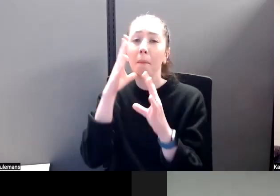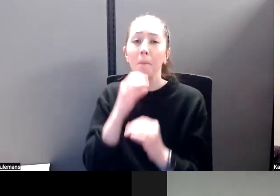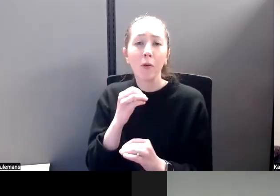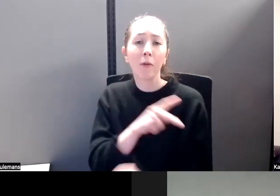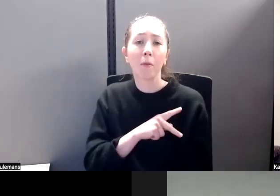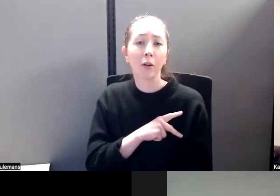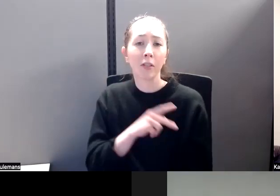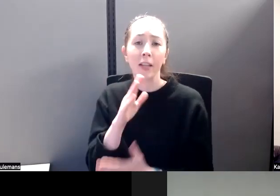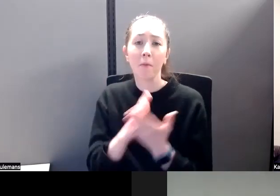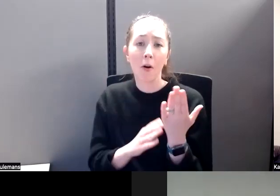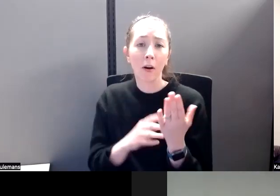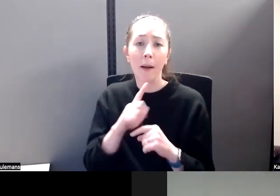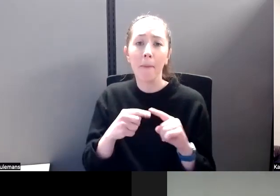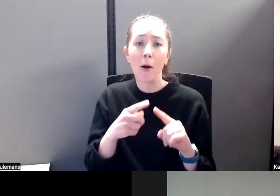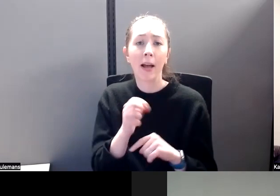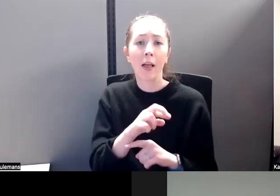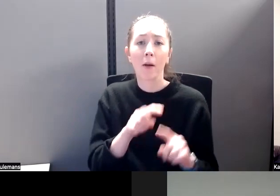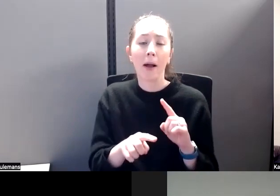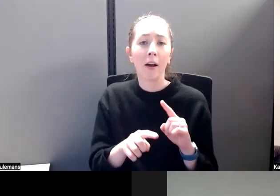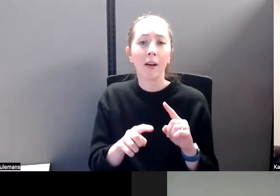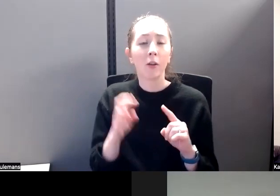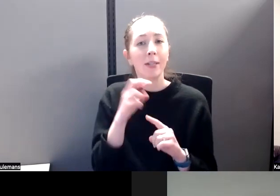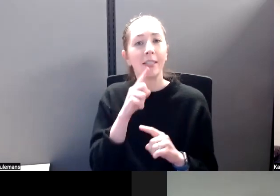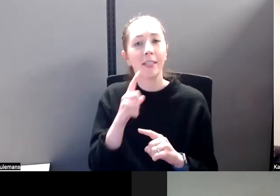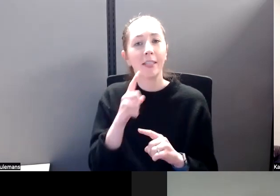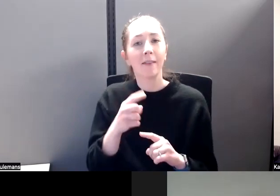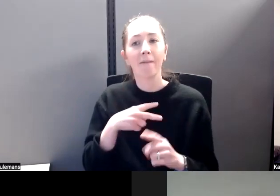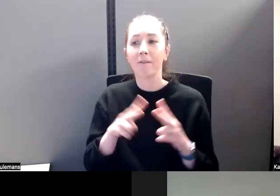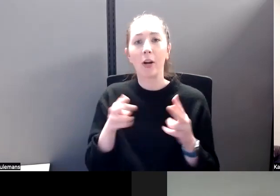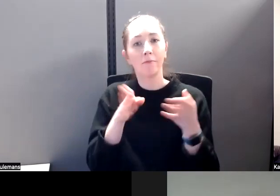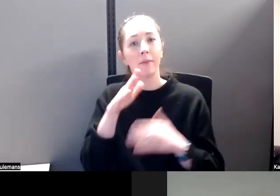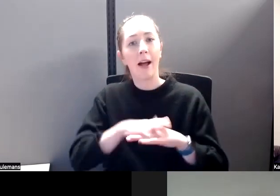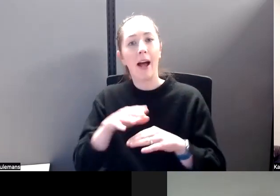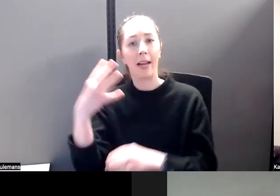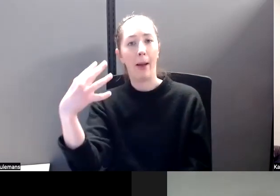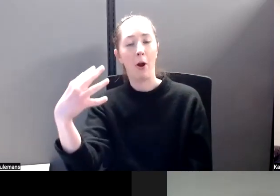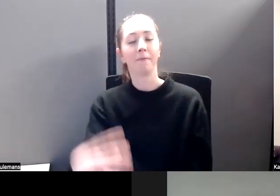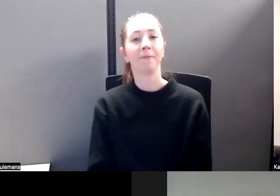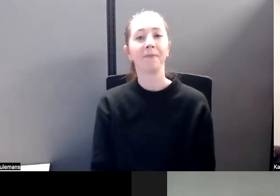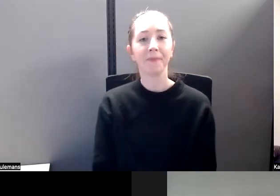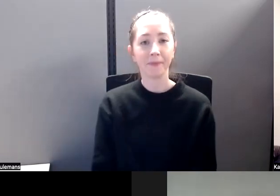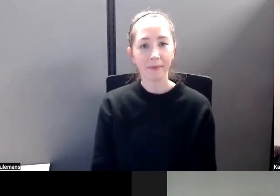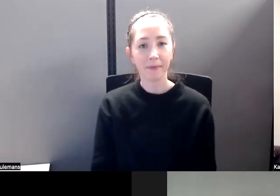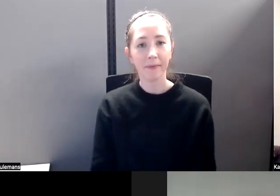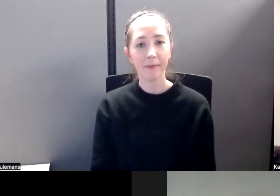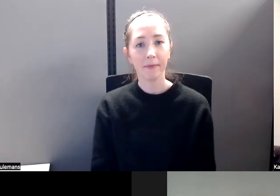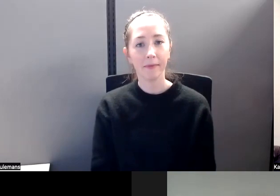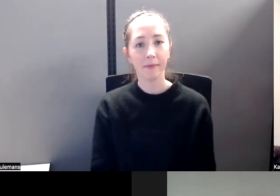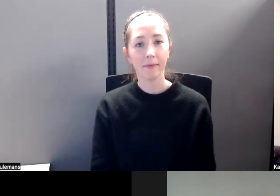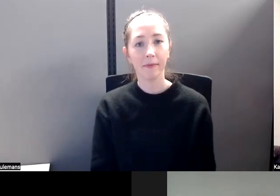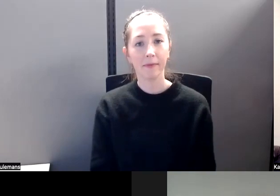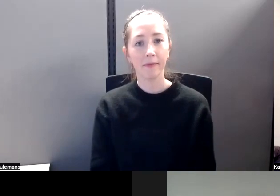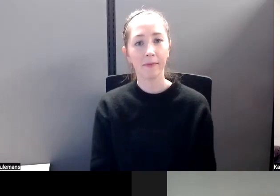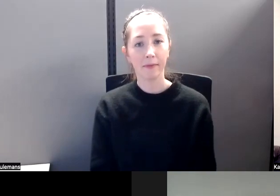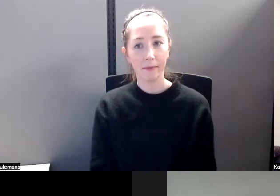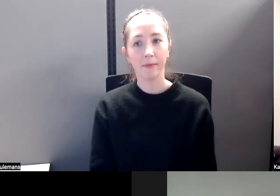him and why he's very open, you know, on camera. Do any of the actors like